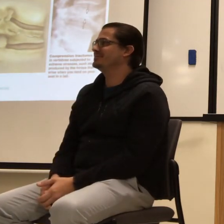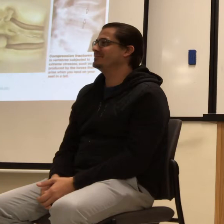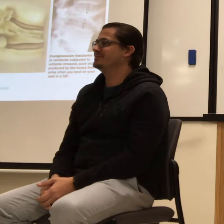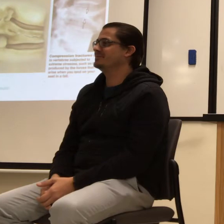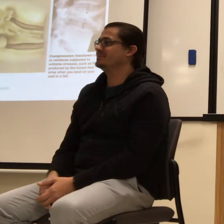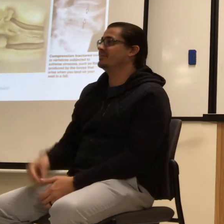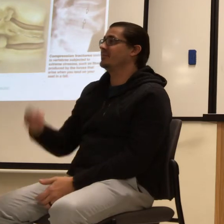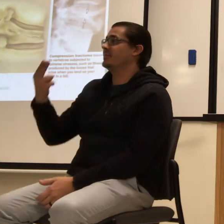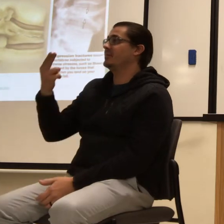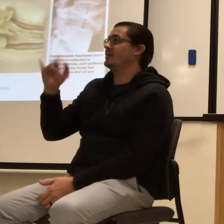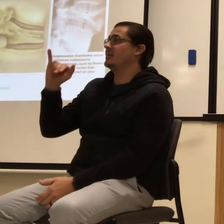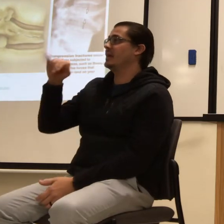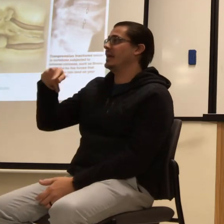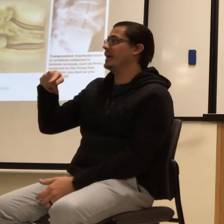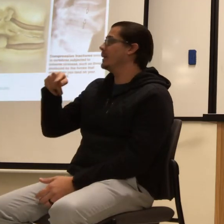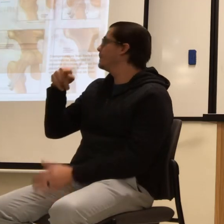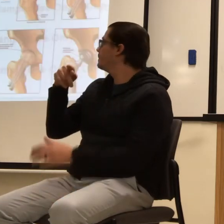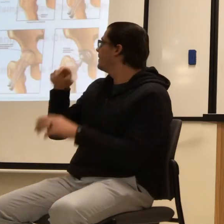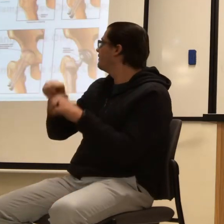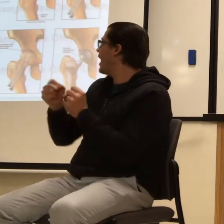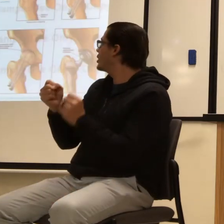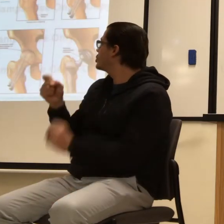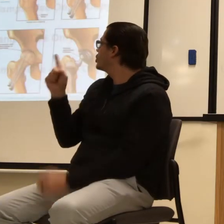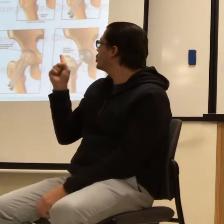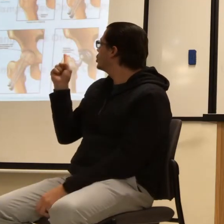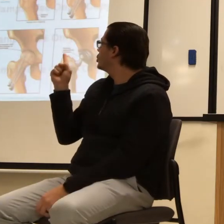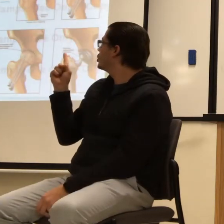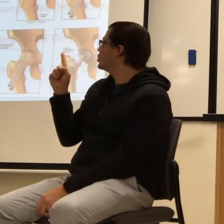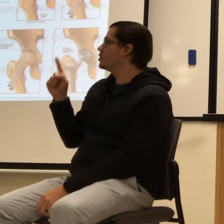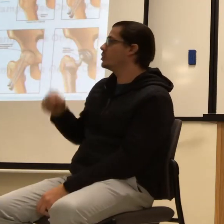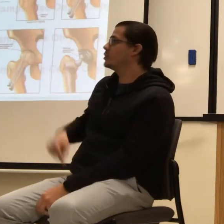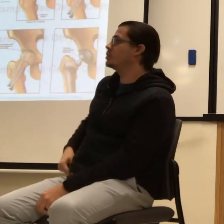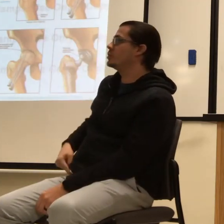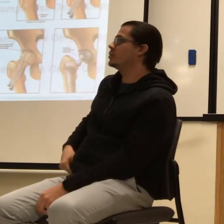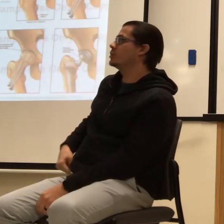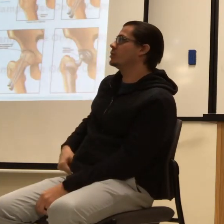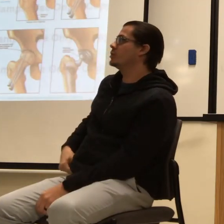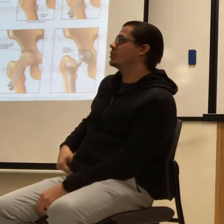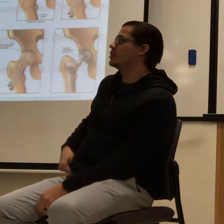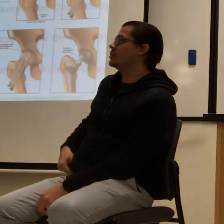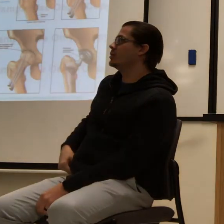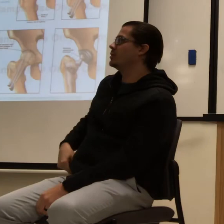A hip fracture, next slide, is a fracture of the femoral neck,